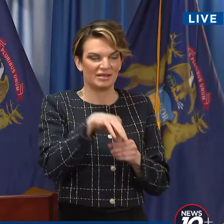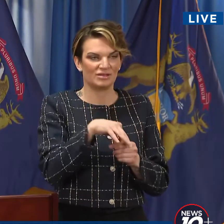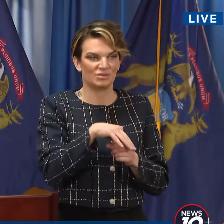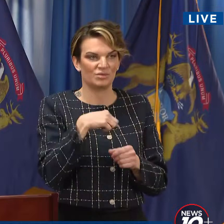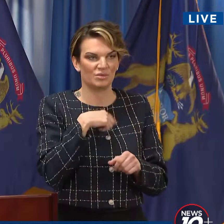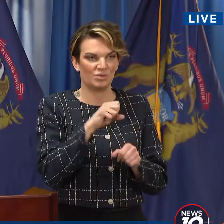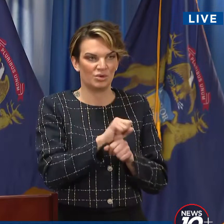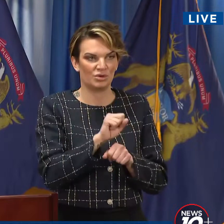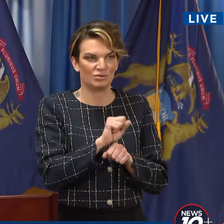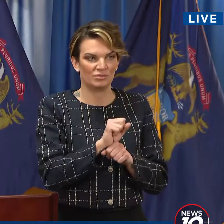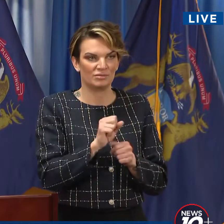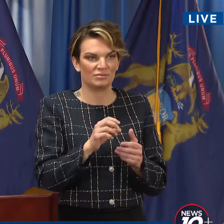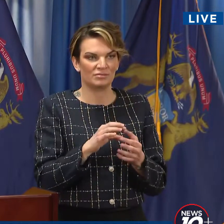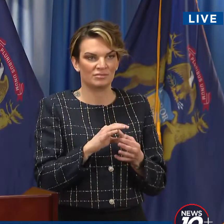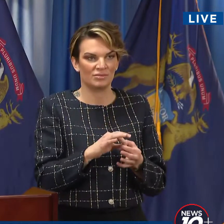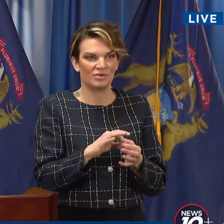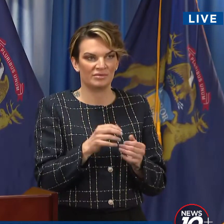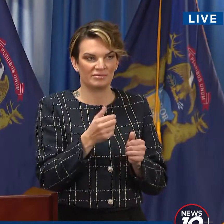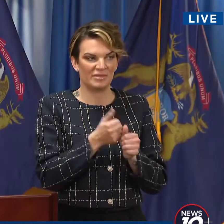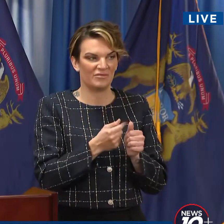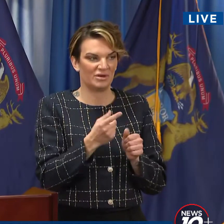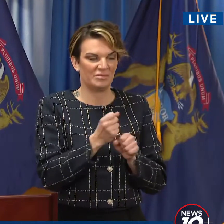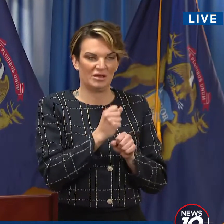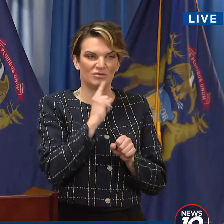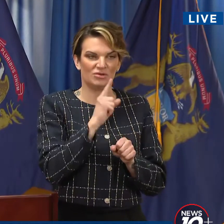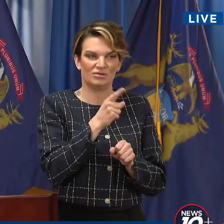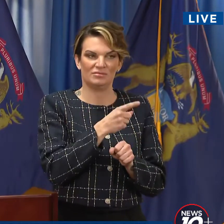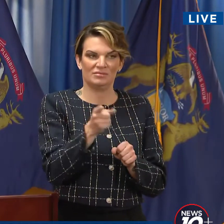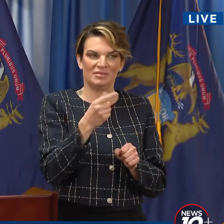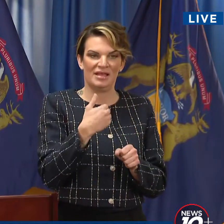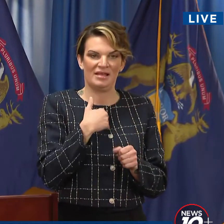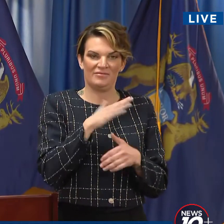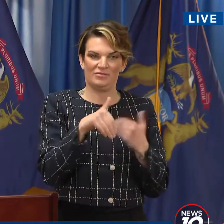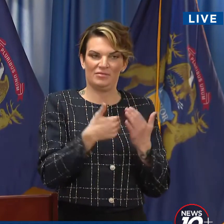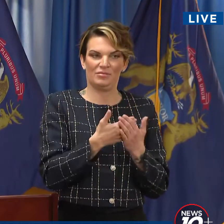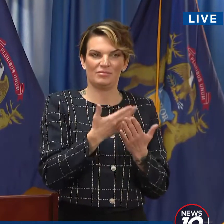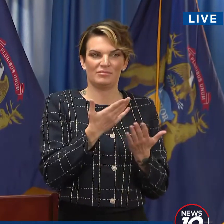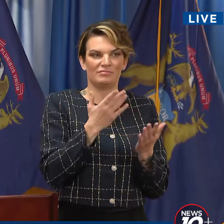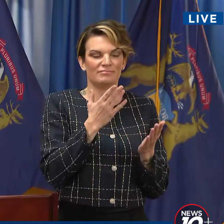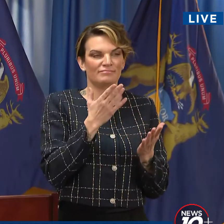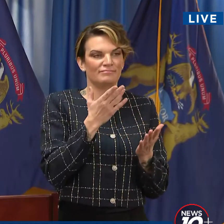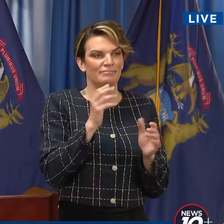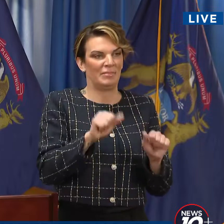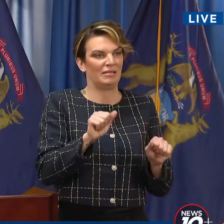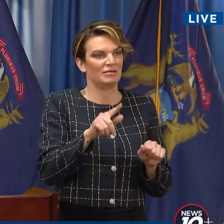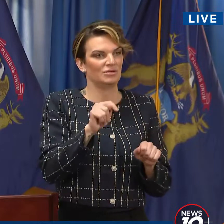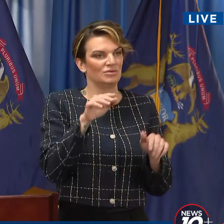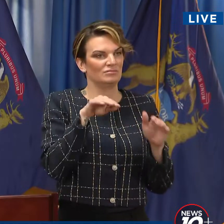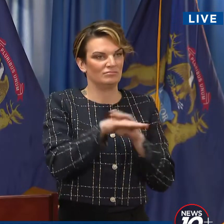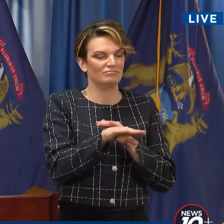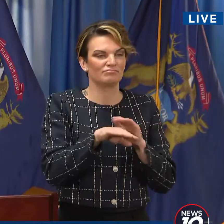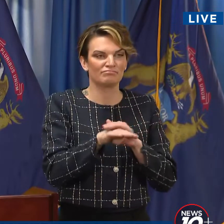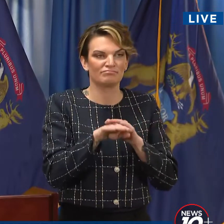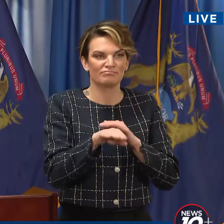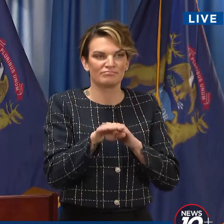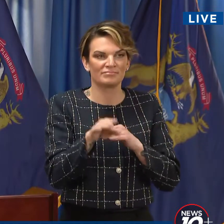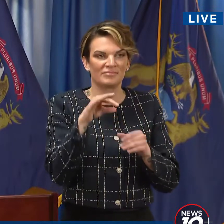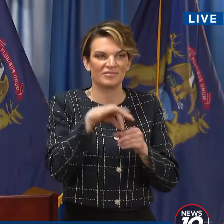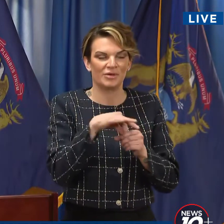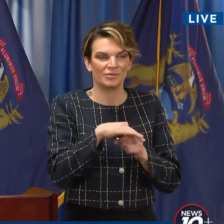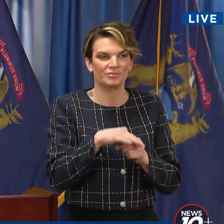work with everyone to help every citizen get the tools they need to participate in this and every election. That will continue. That work will continue,